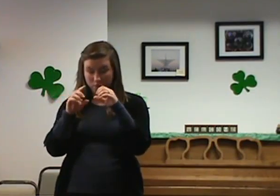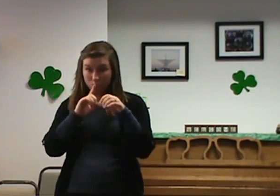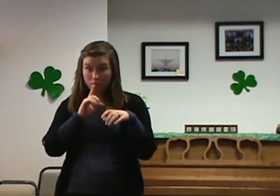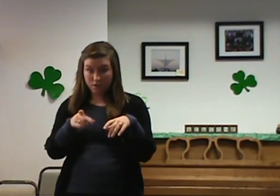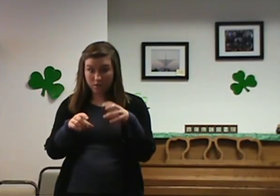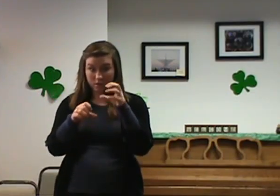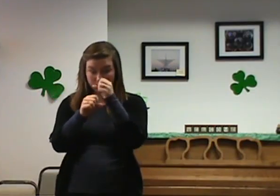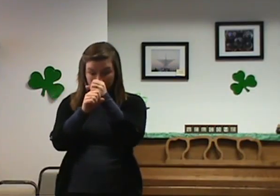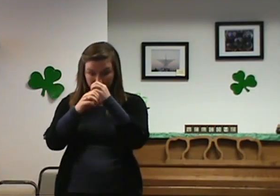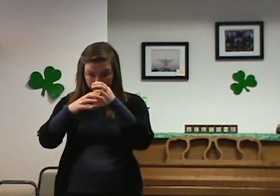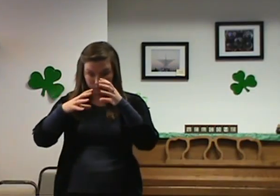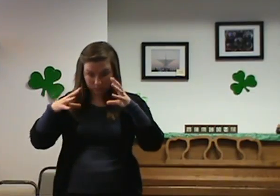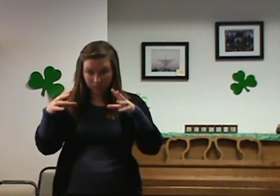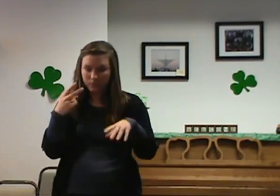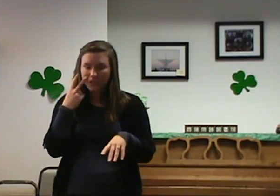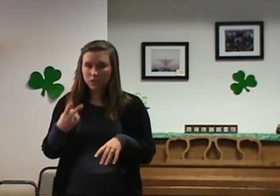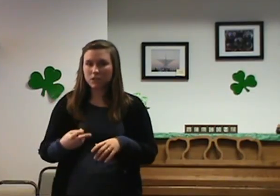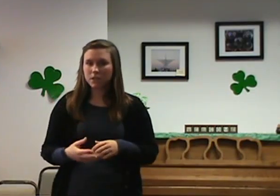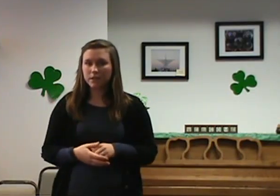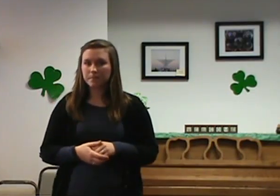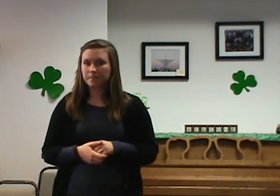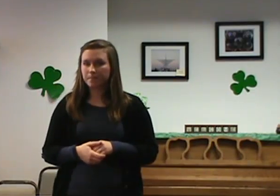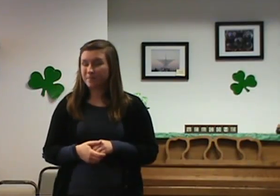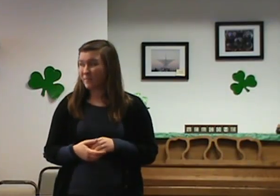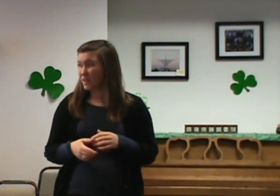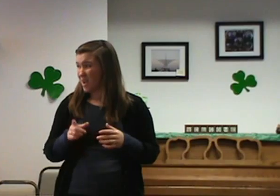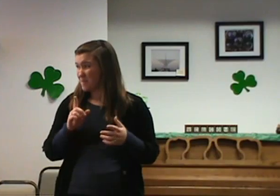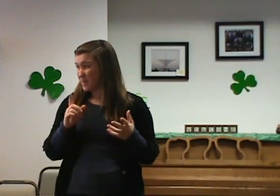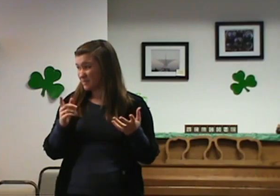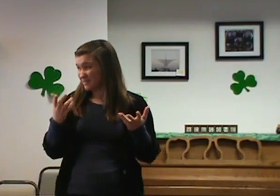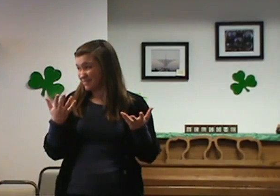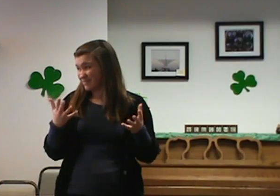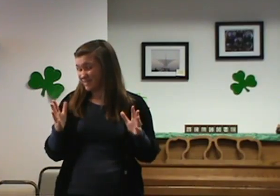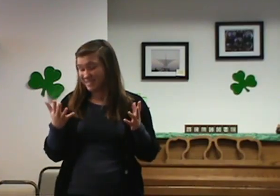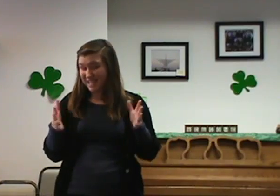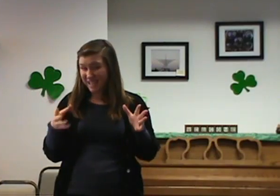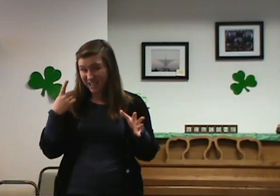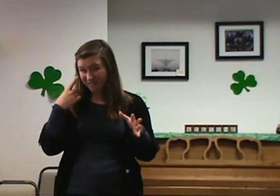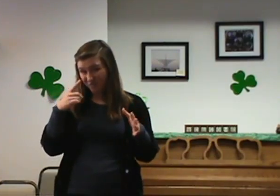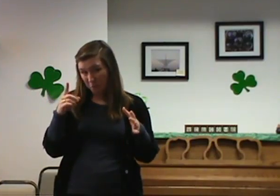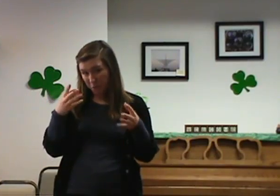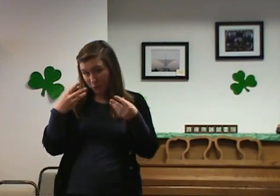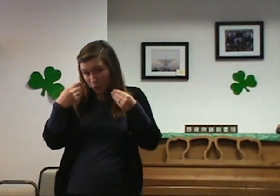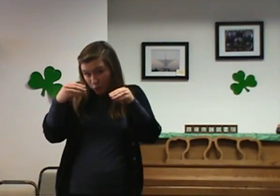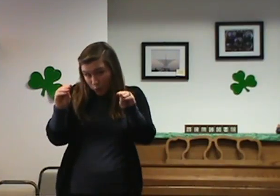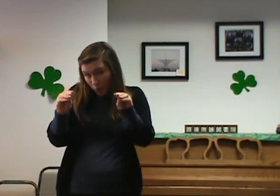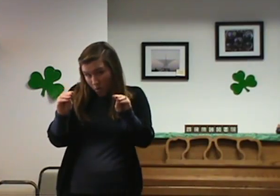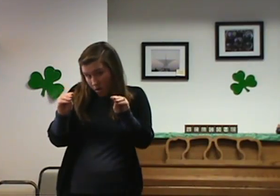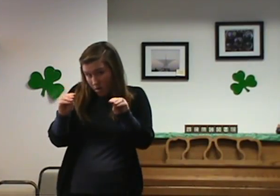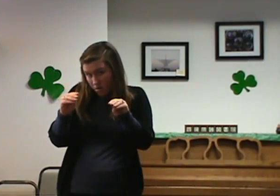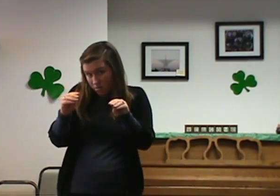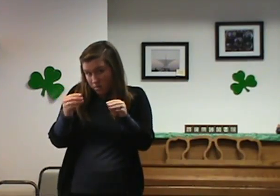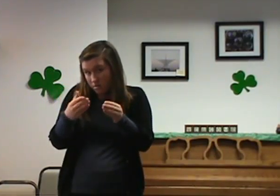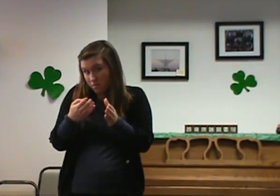So that's pretty much what I have in the store. If you want to try this, you're obviously well familiar with